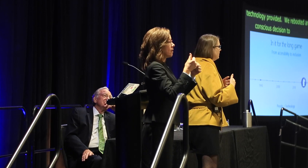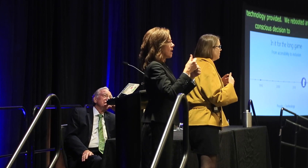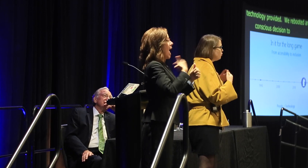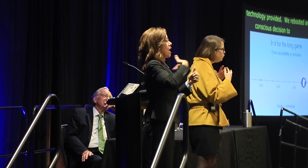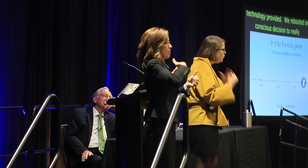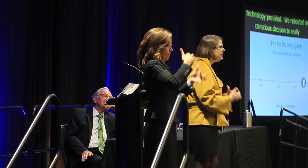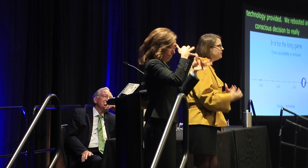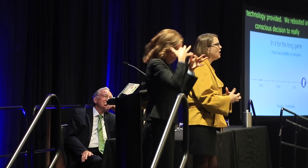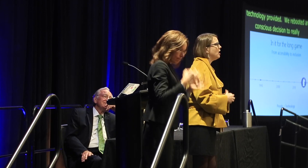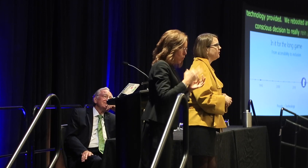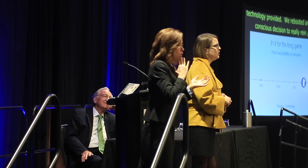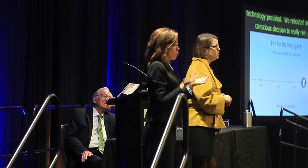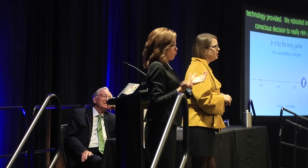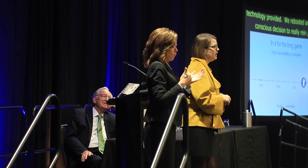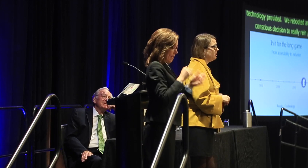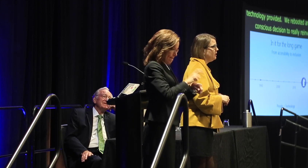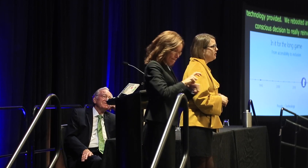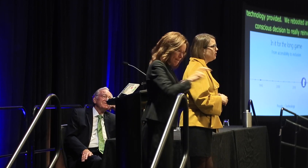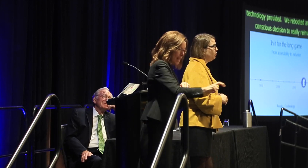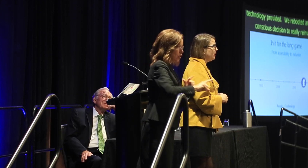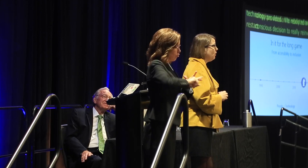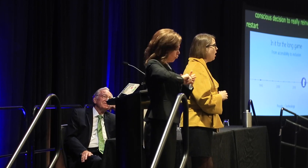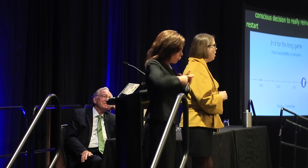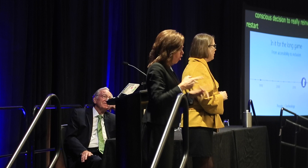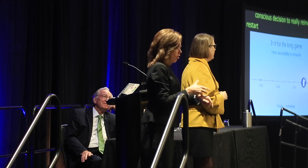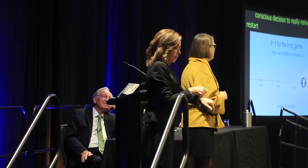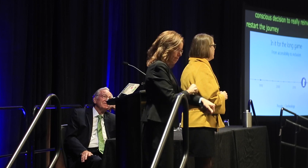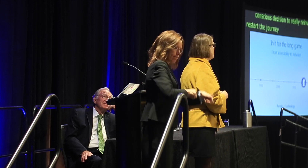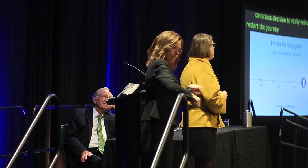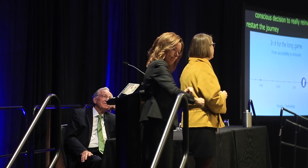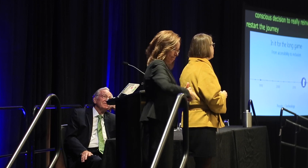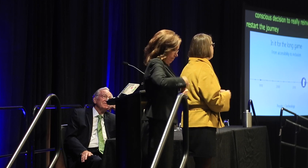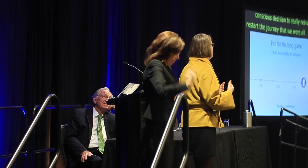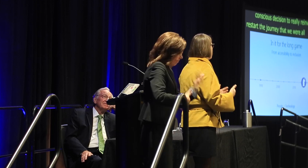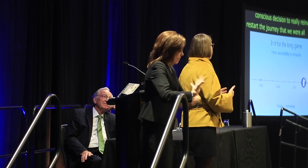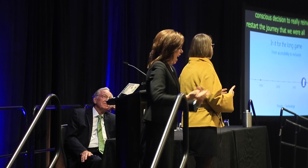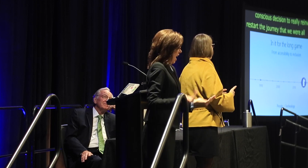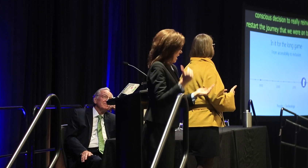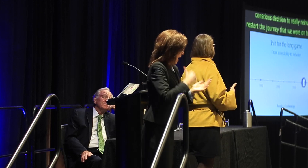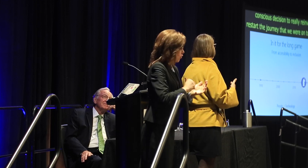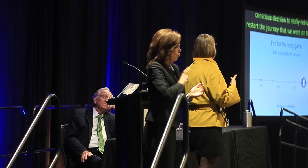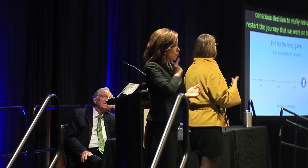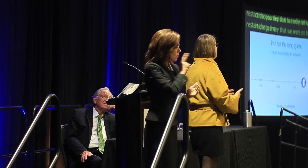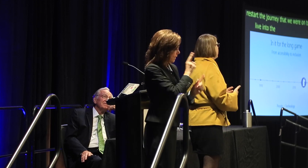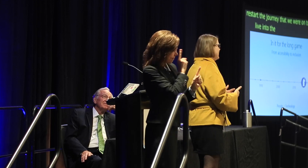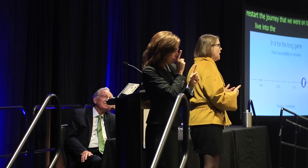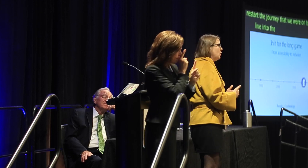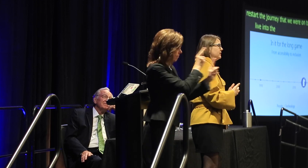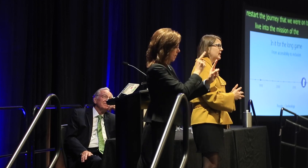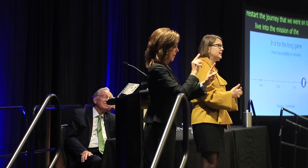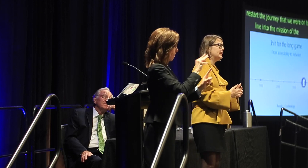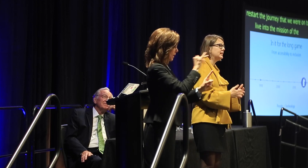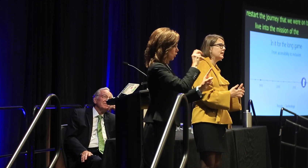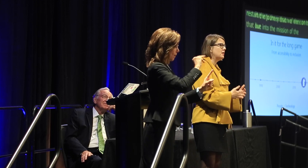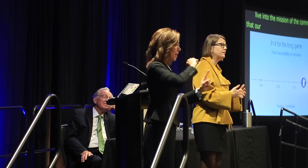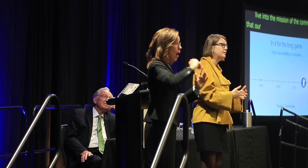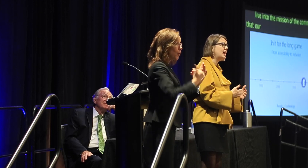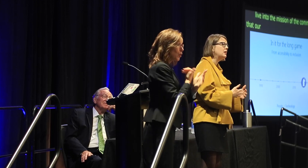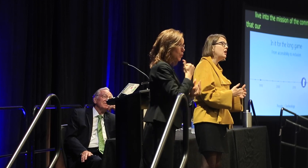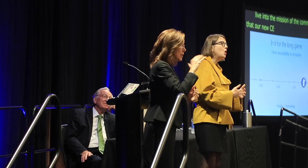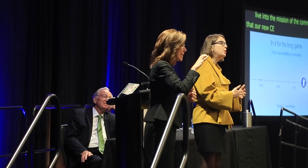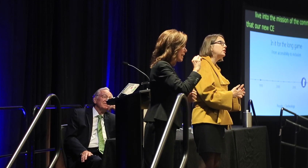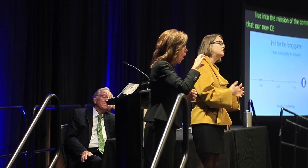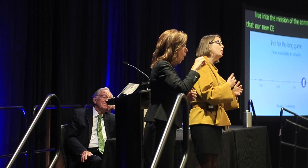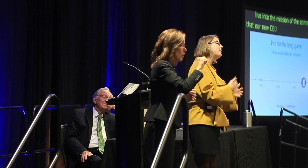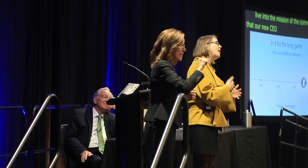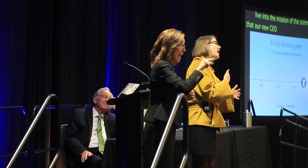reinvest and restart the journey that we were on, to live into the mission of the company that our new CEO, Satya Nadella, had